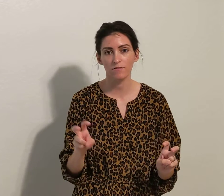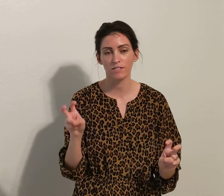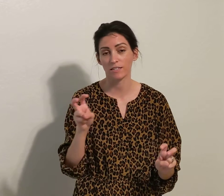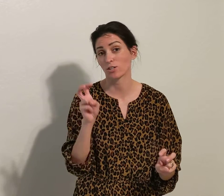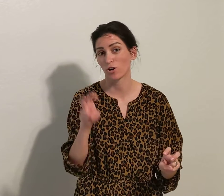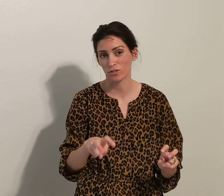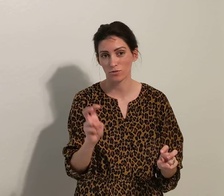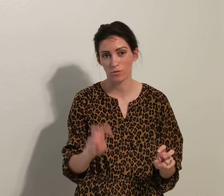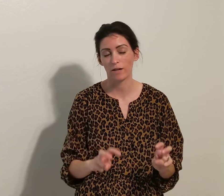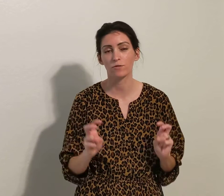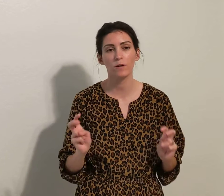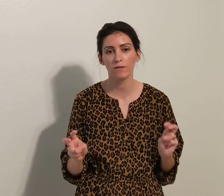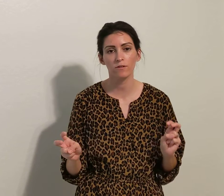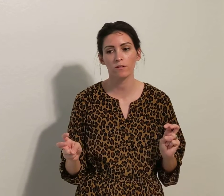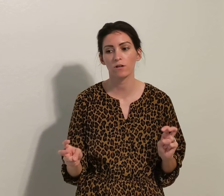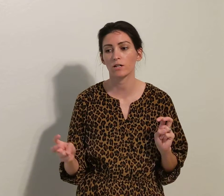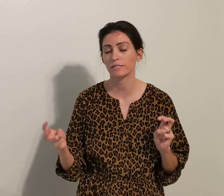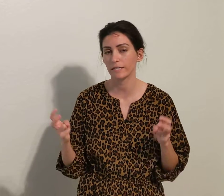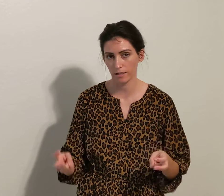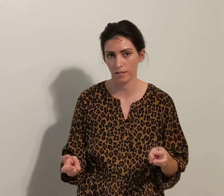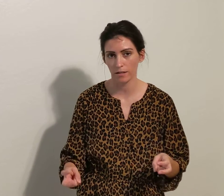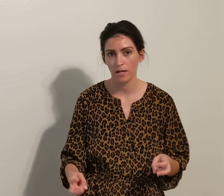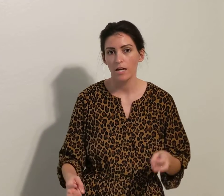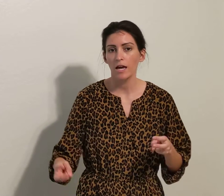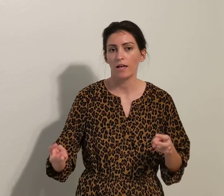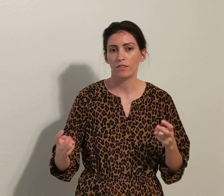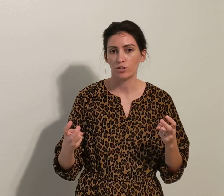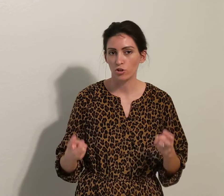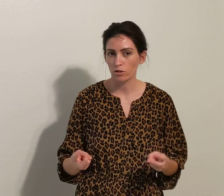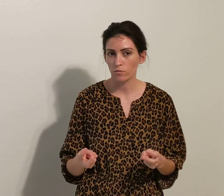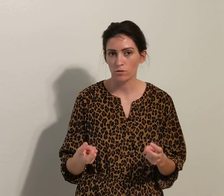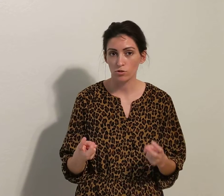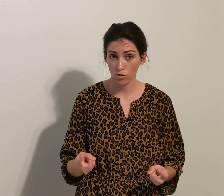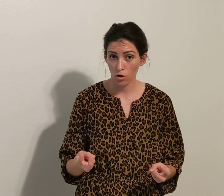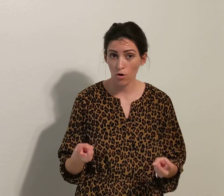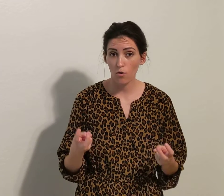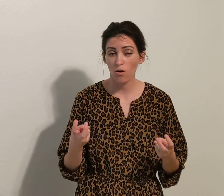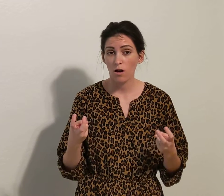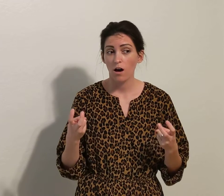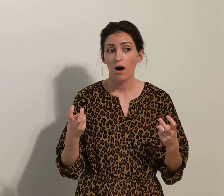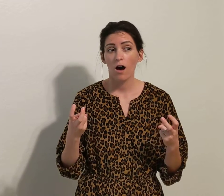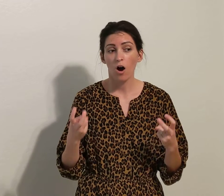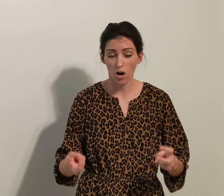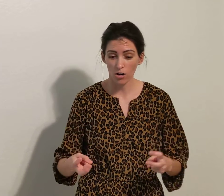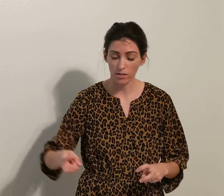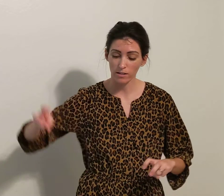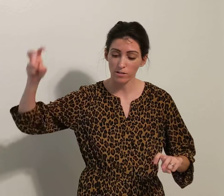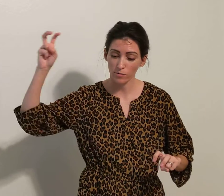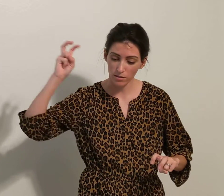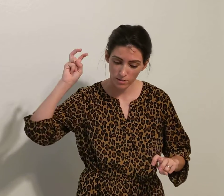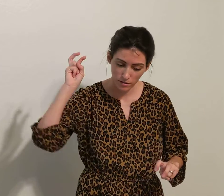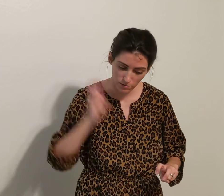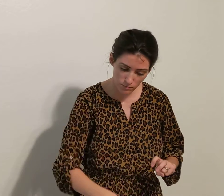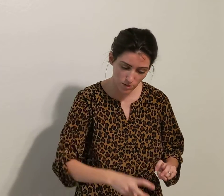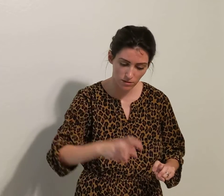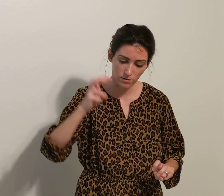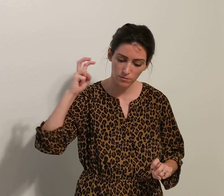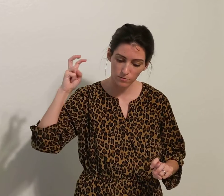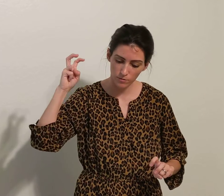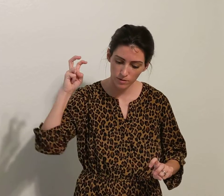this like a garden tool. Have you ever gone digging and the dirt was so hard that you went to dig